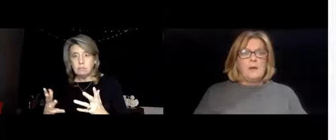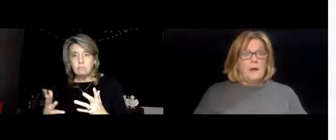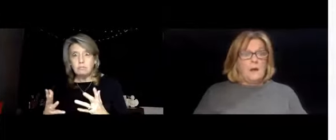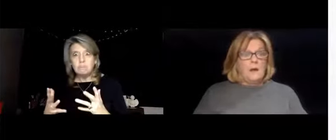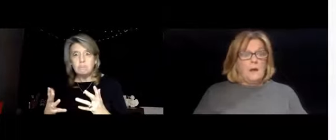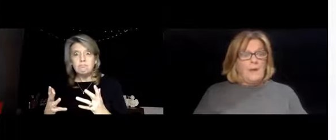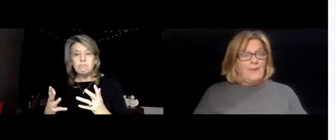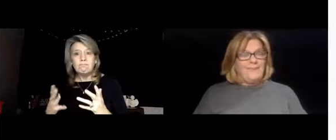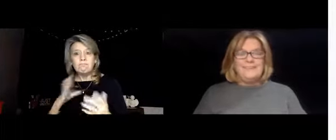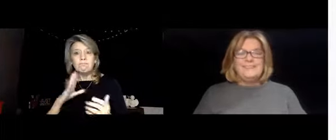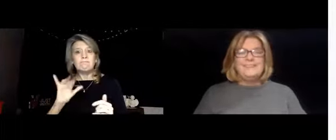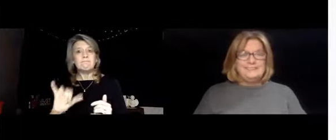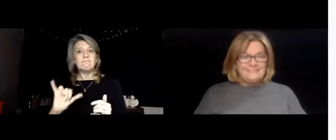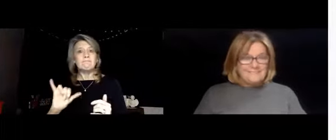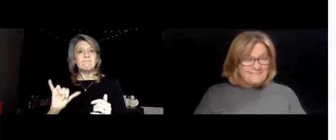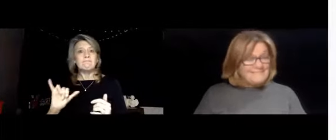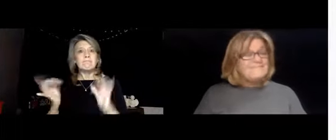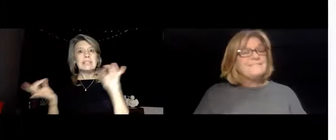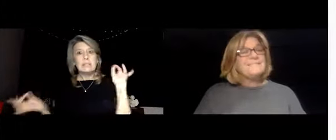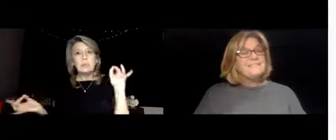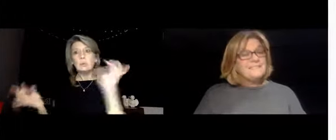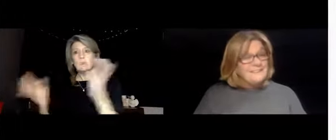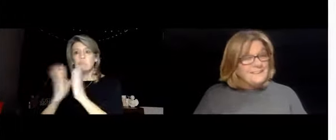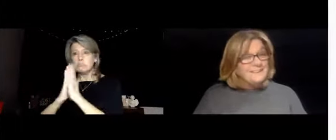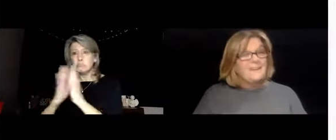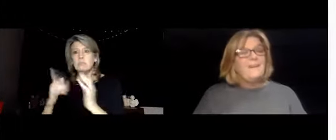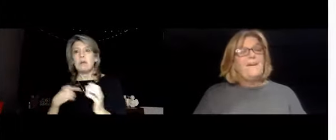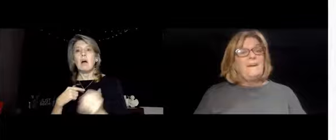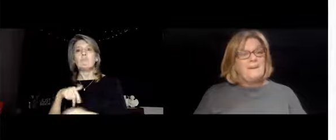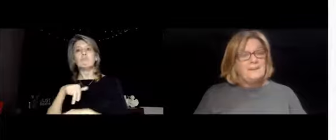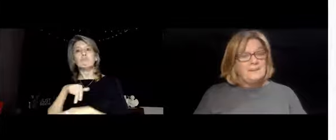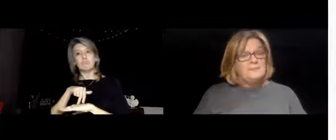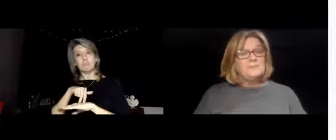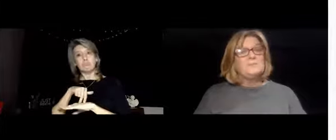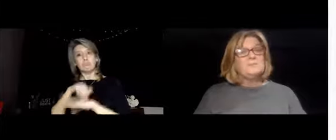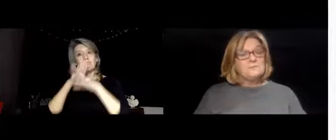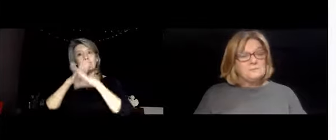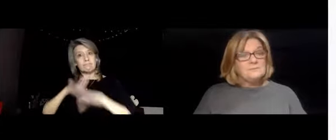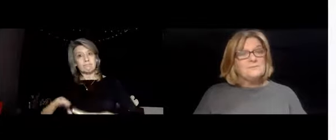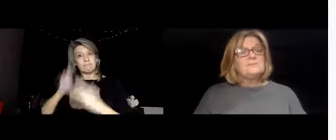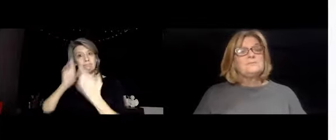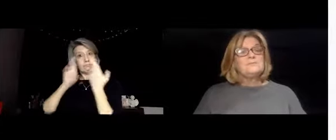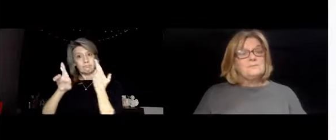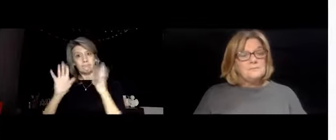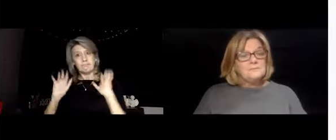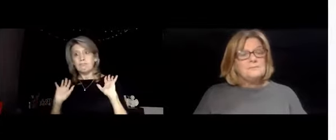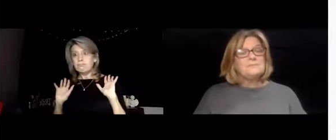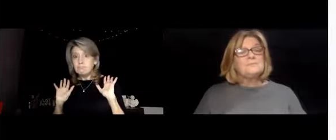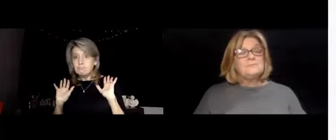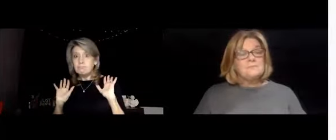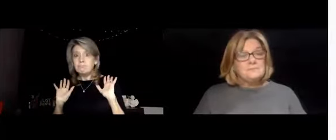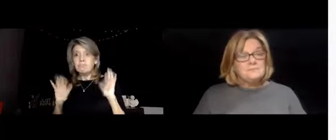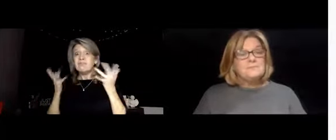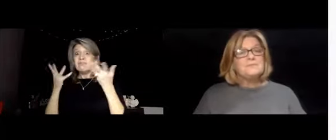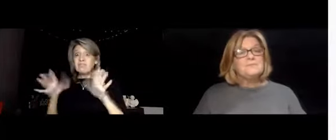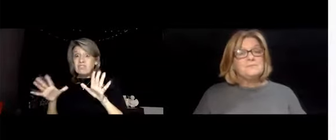and doing Nepal interpreting, and they get together before the court or whatever and pray. And I will again stand back